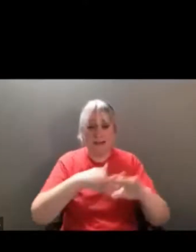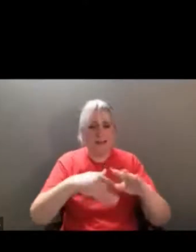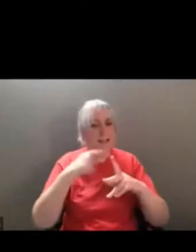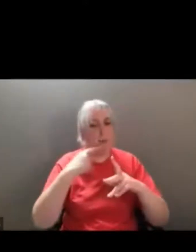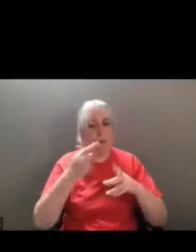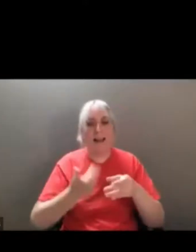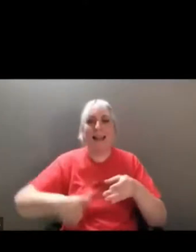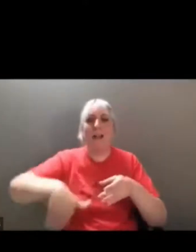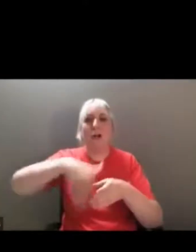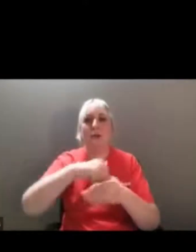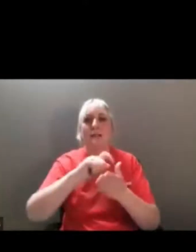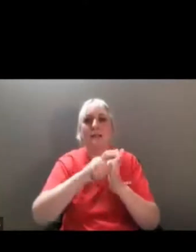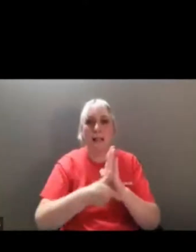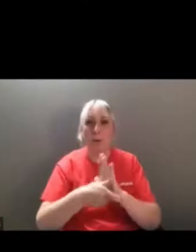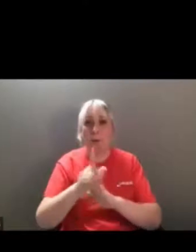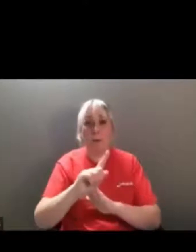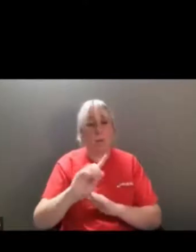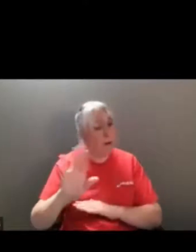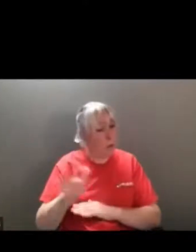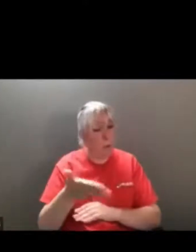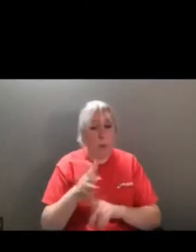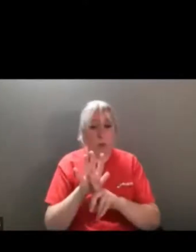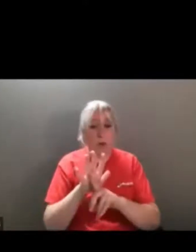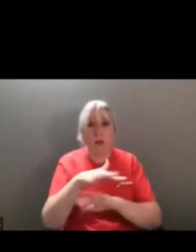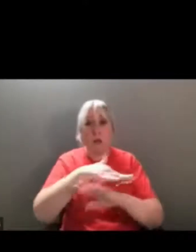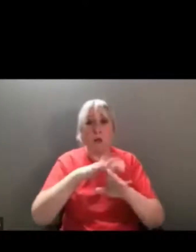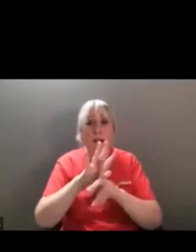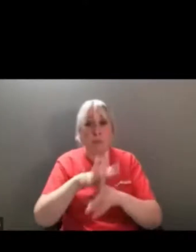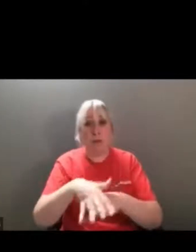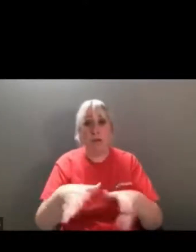indeed all socially oppressed groups.